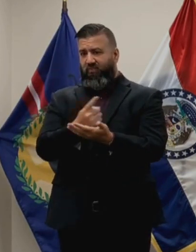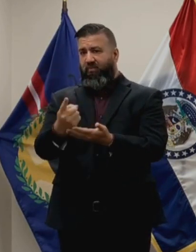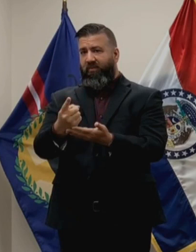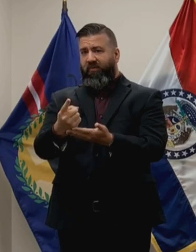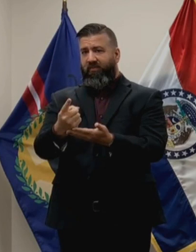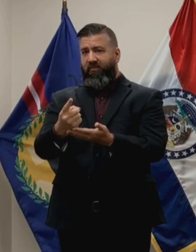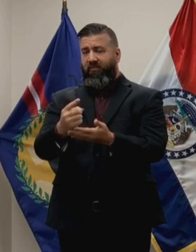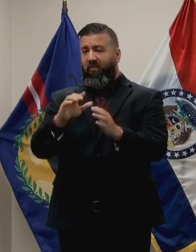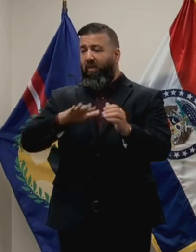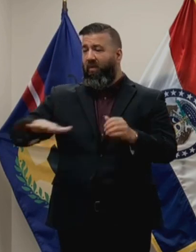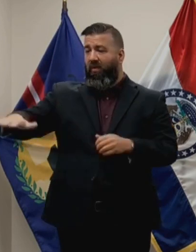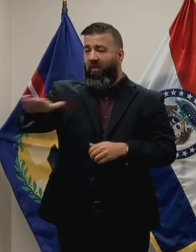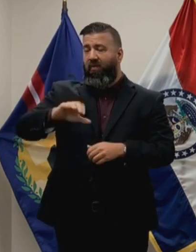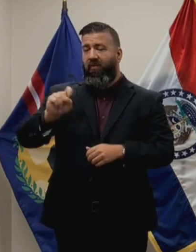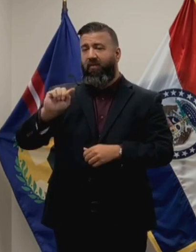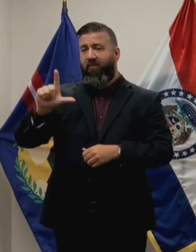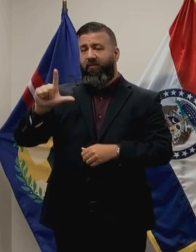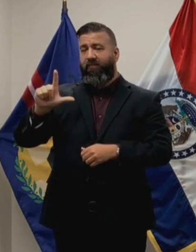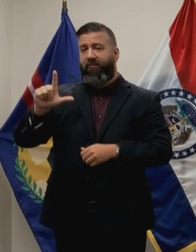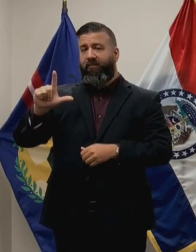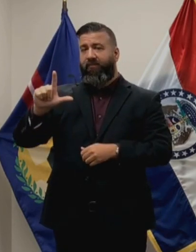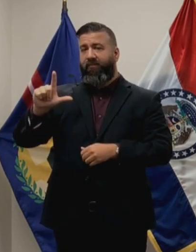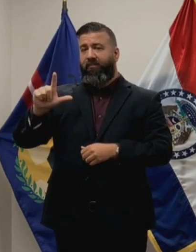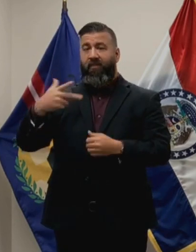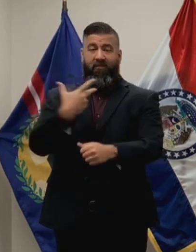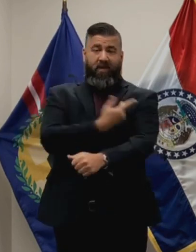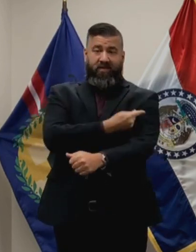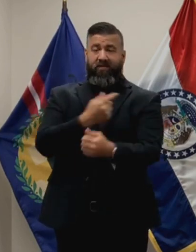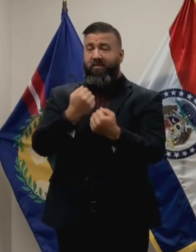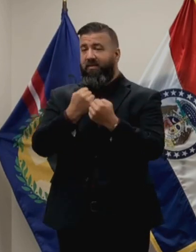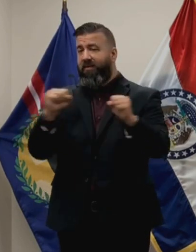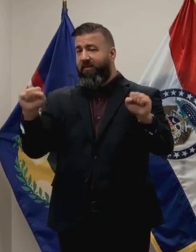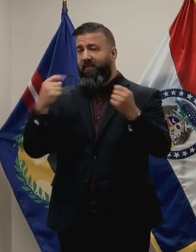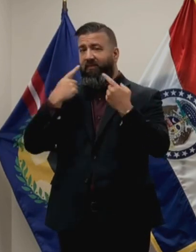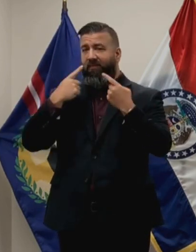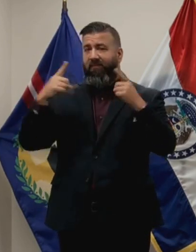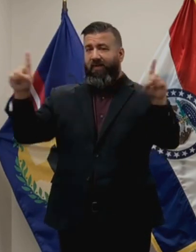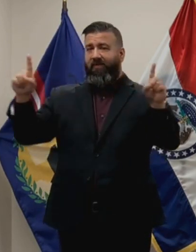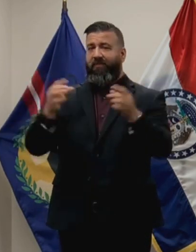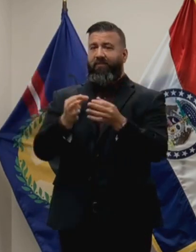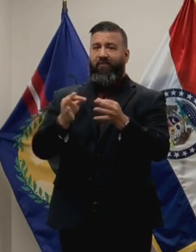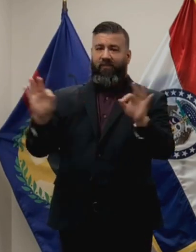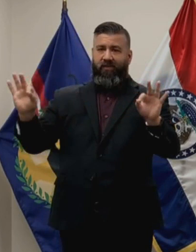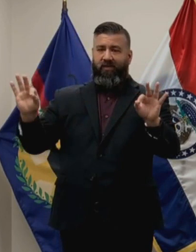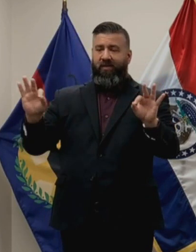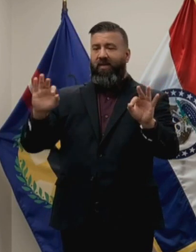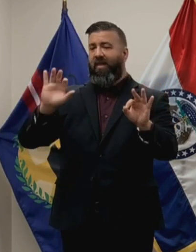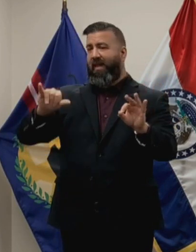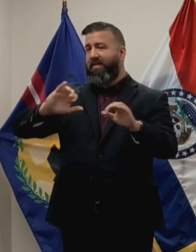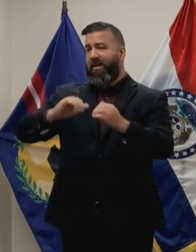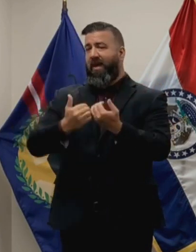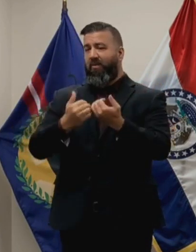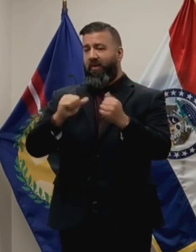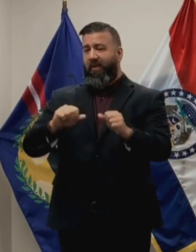County. Vaccines are safe, effective, and free, and they are our way out of this pandemic.